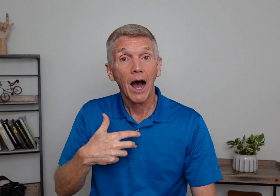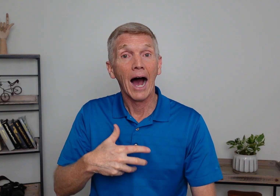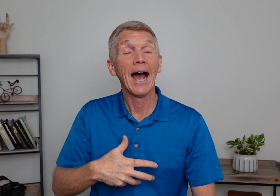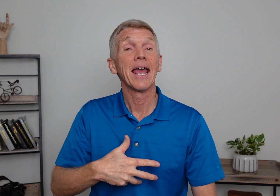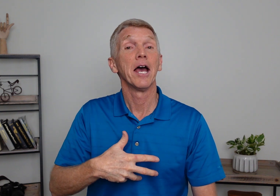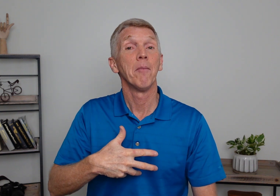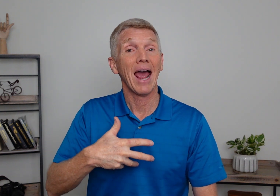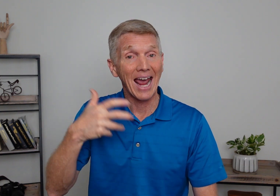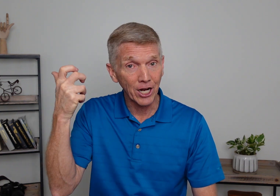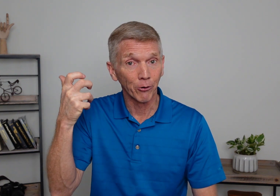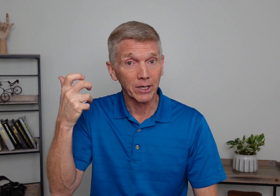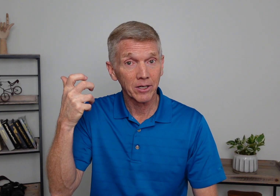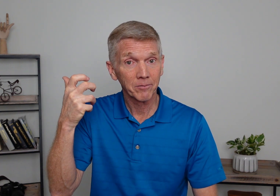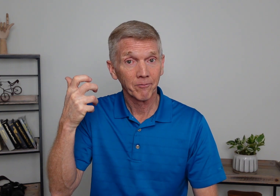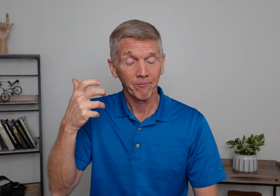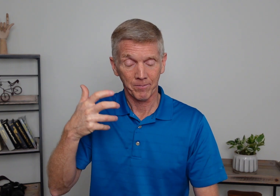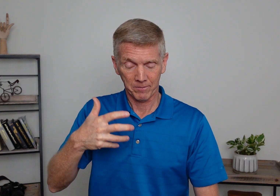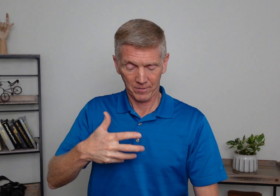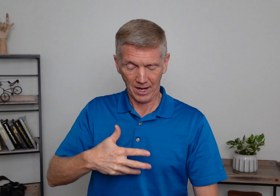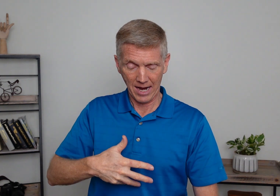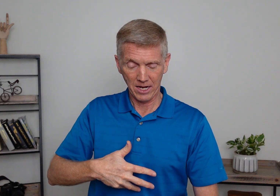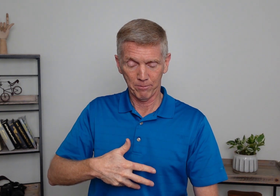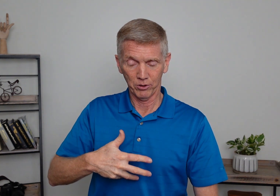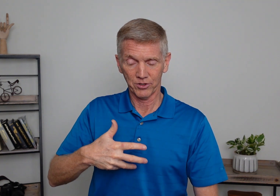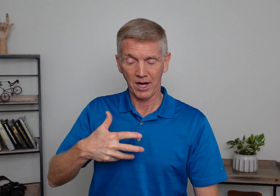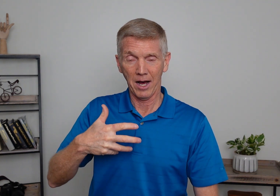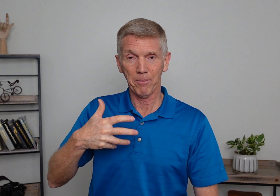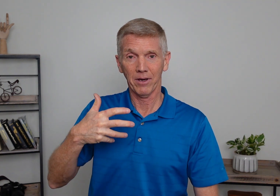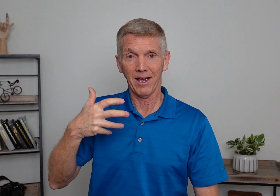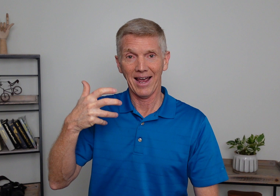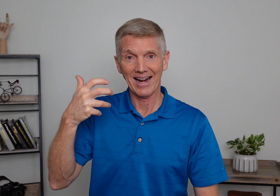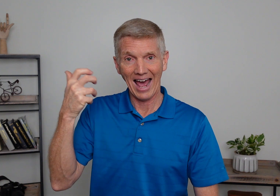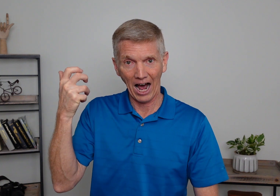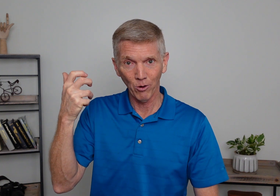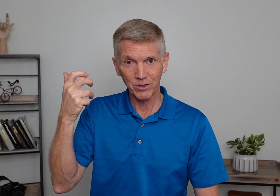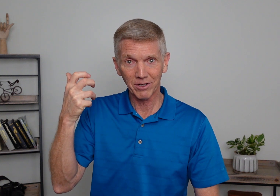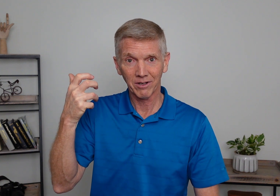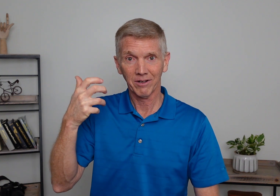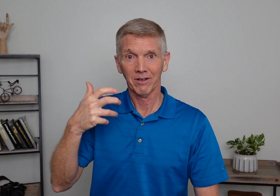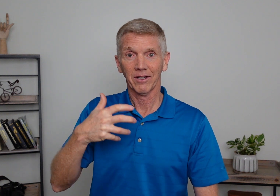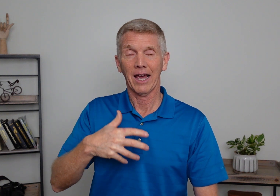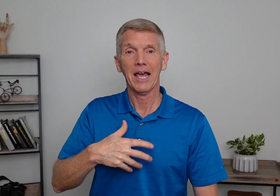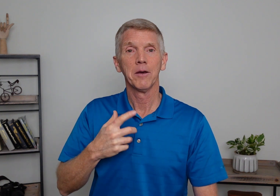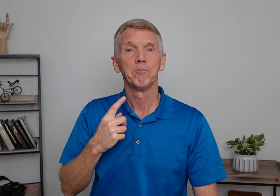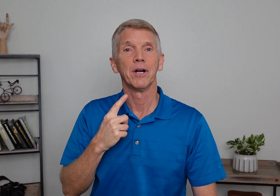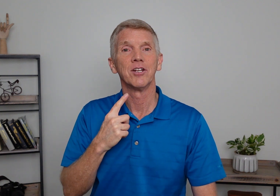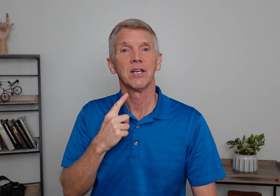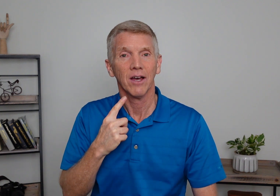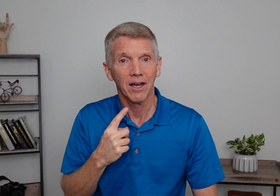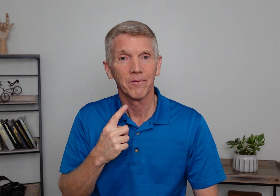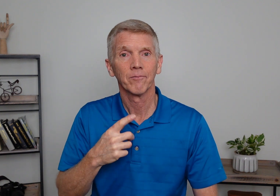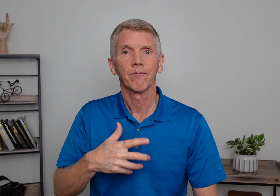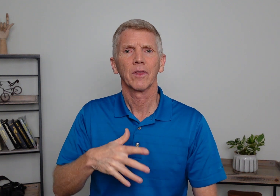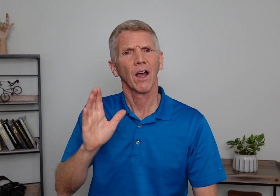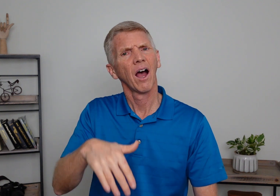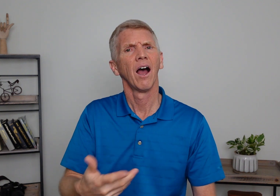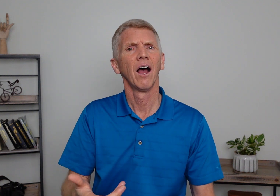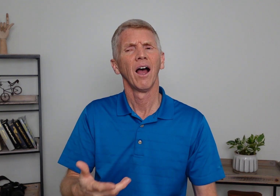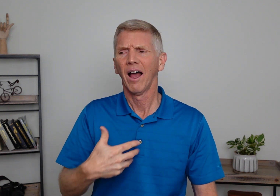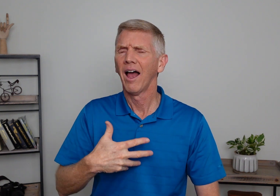I am angry. Okay, it pulls up and out. Okay, but you see the